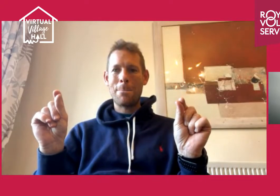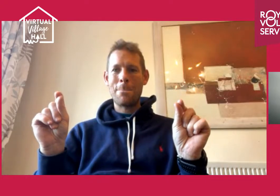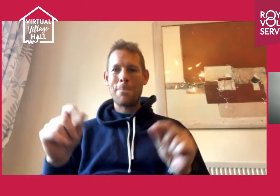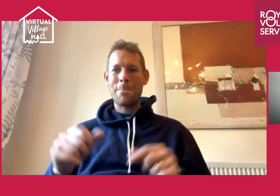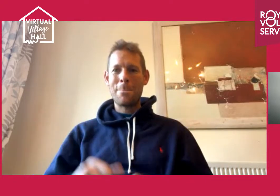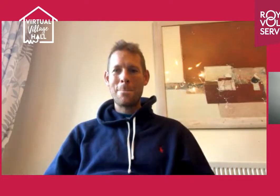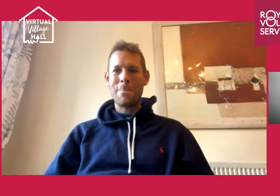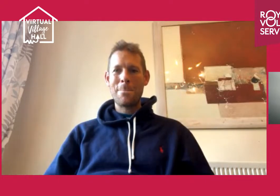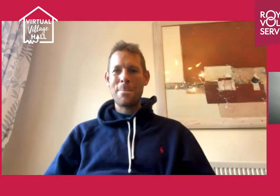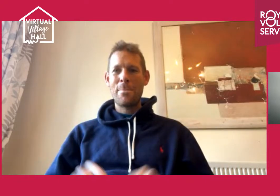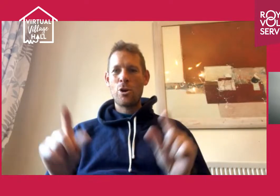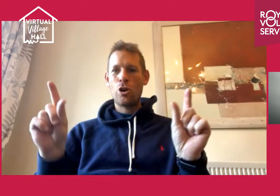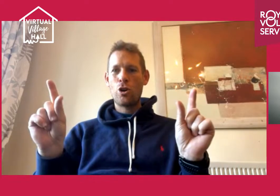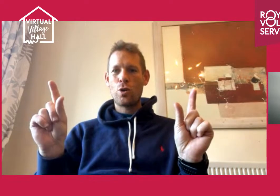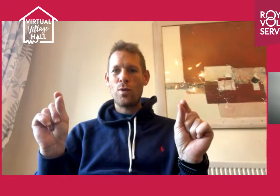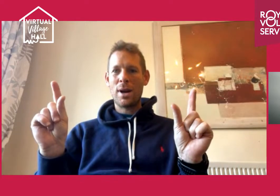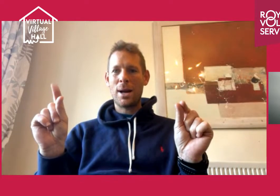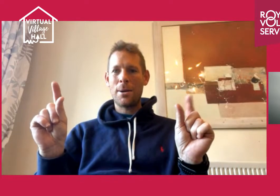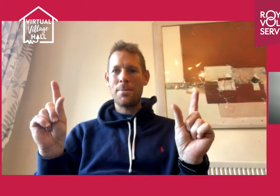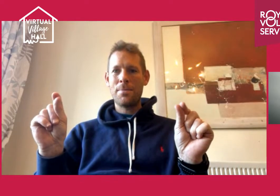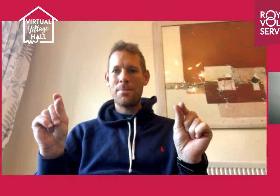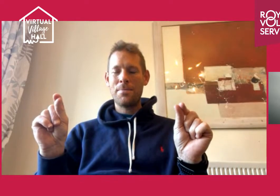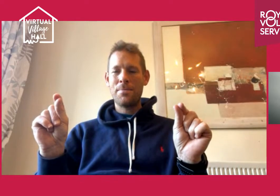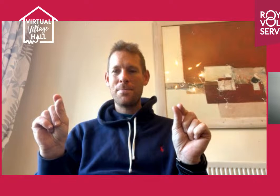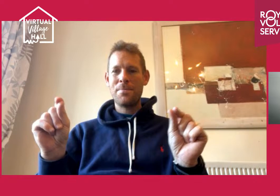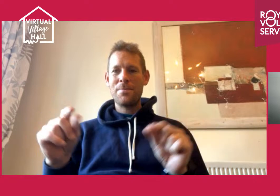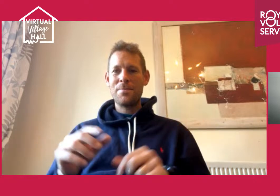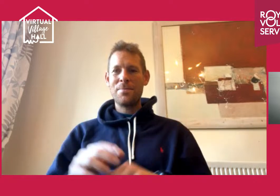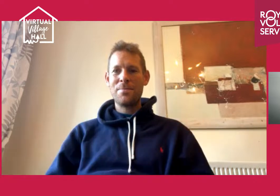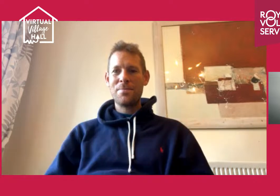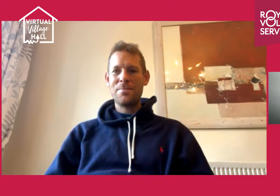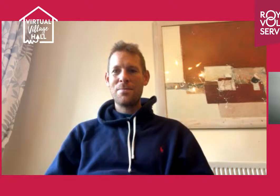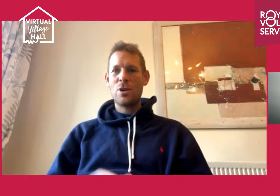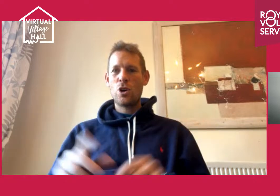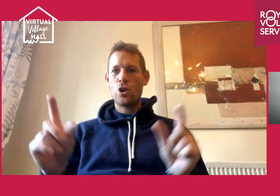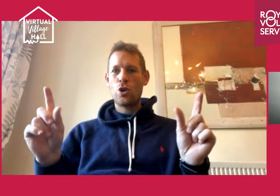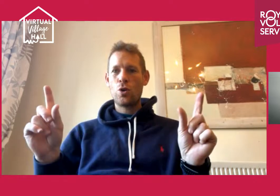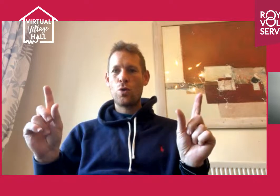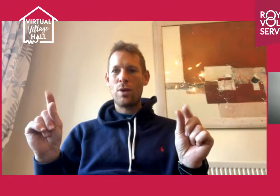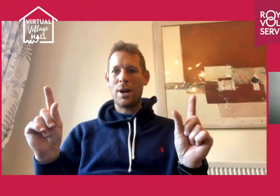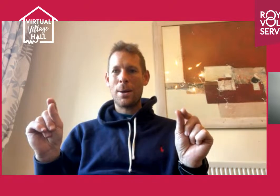and there's crab. So that's the little pincers of the crab.